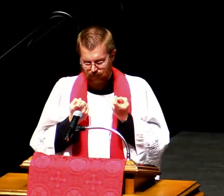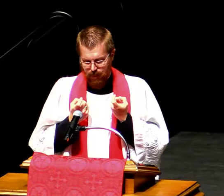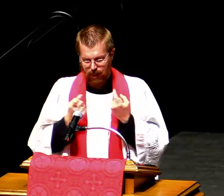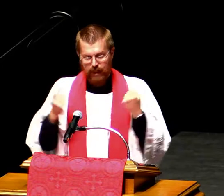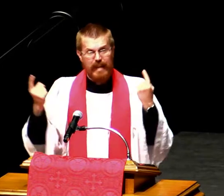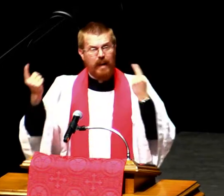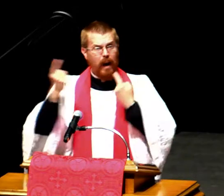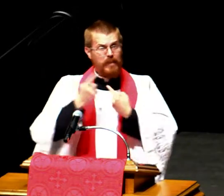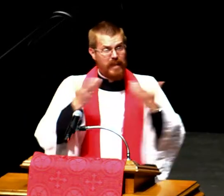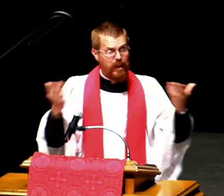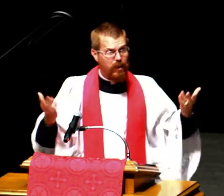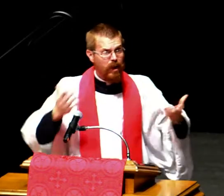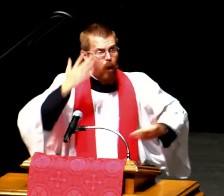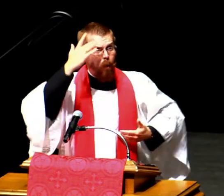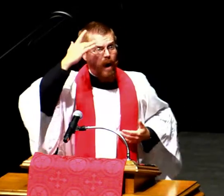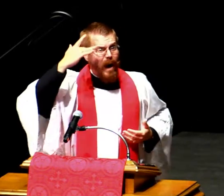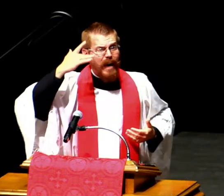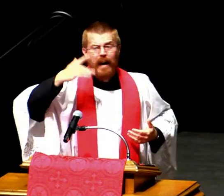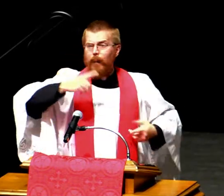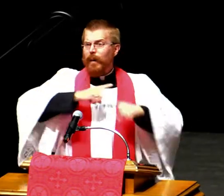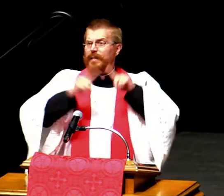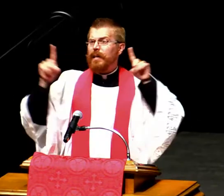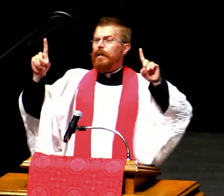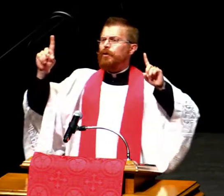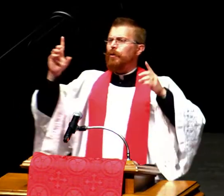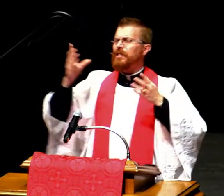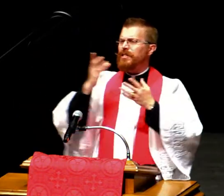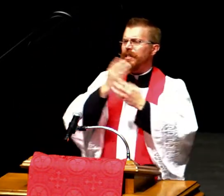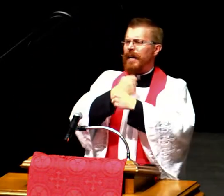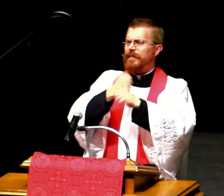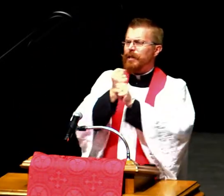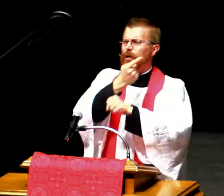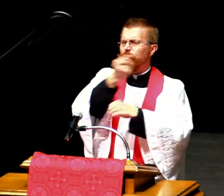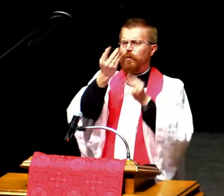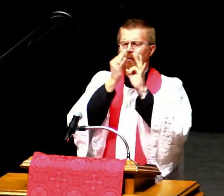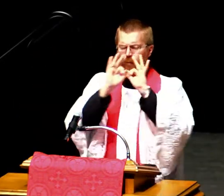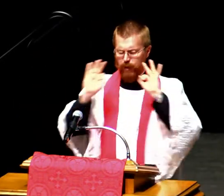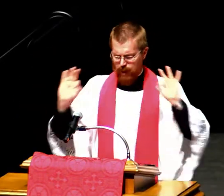And he comes here, why? But to set you free.